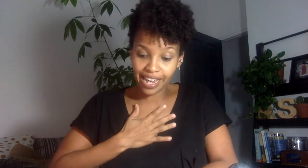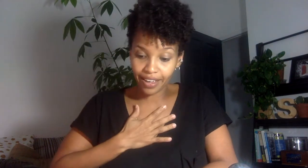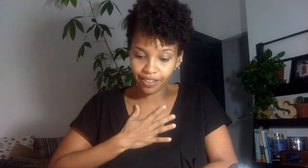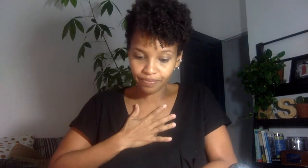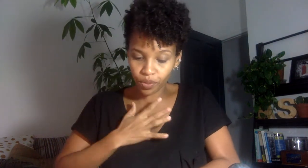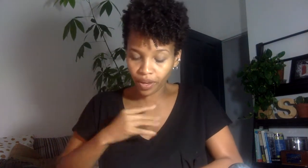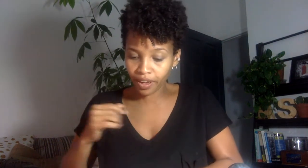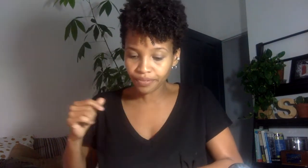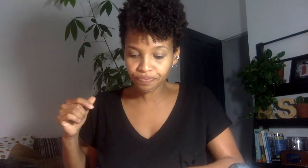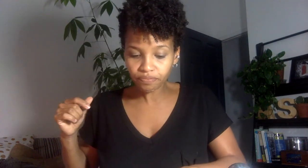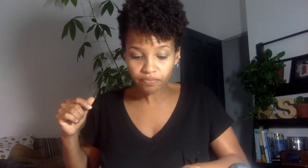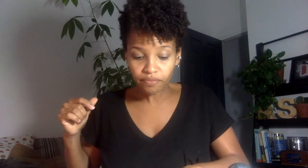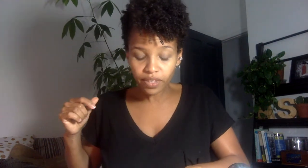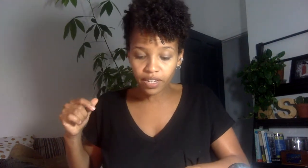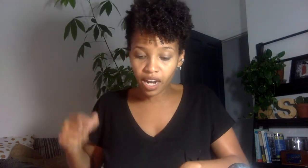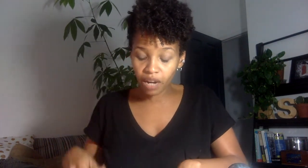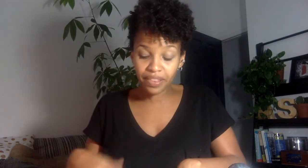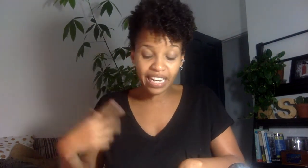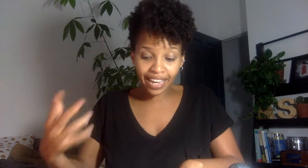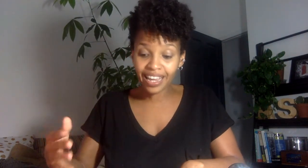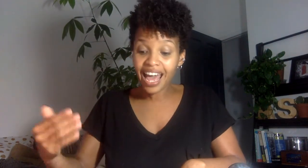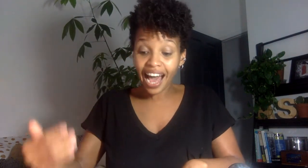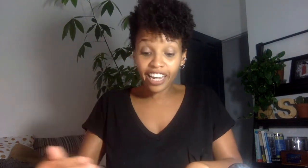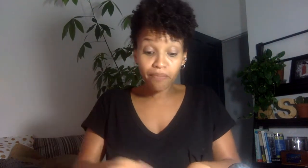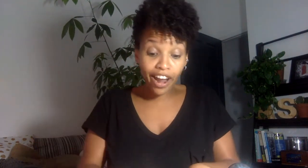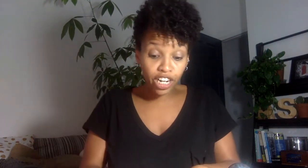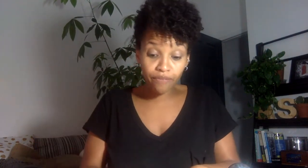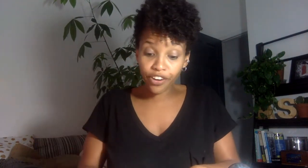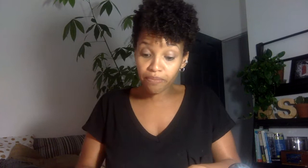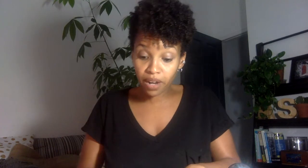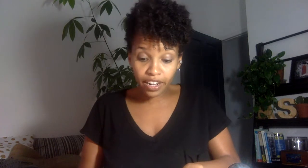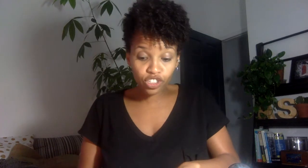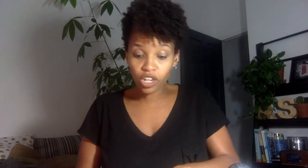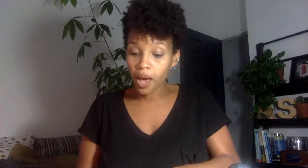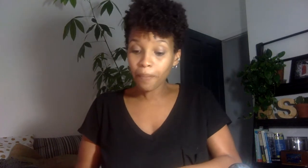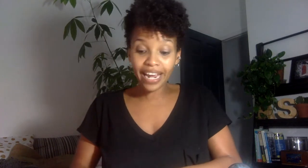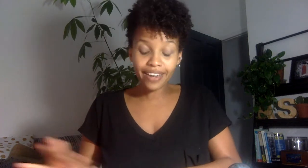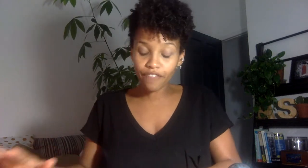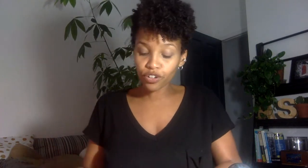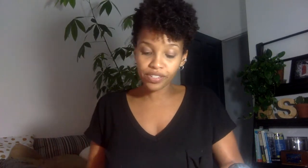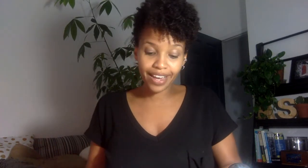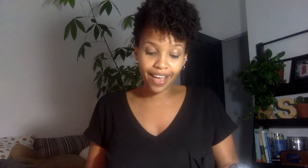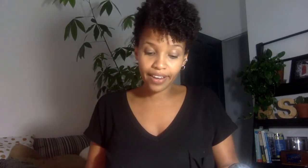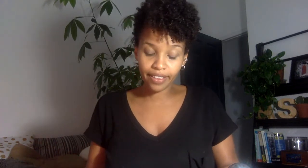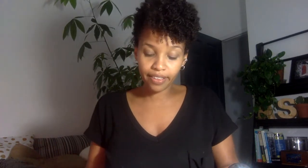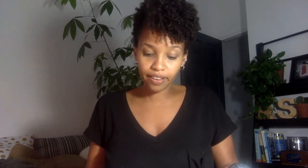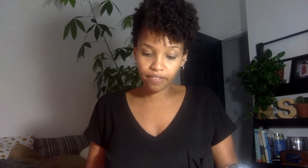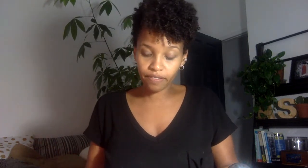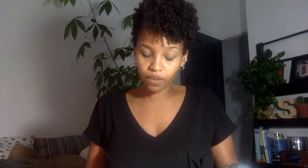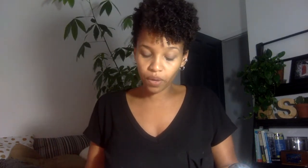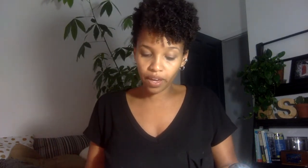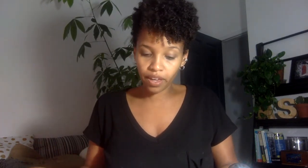take, okay? And then again, I admired him very much, but I never said anything, okay?